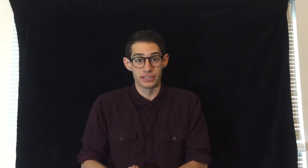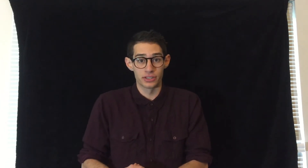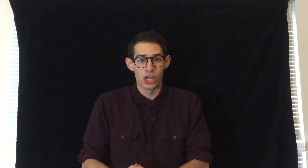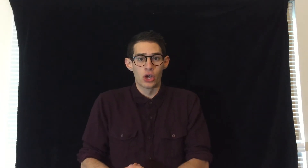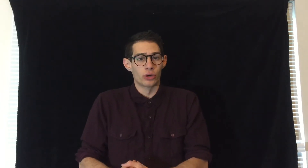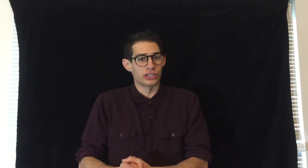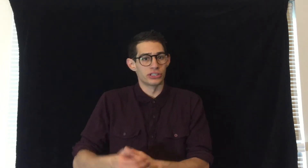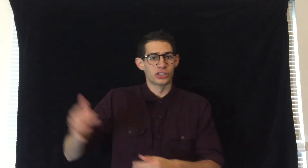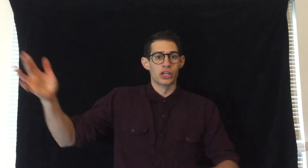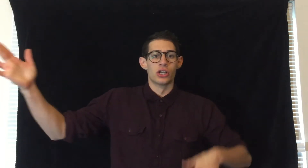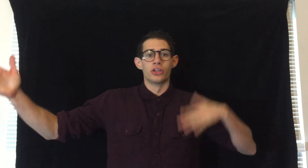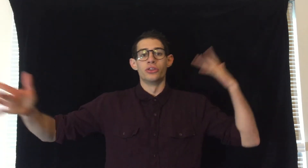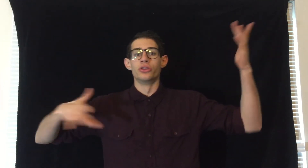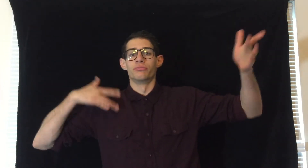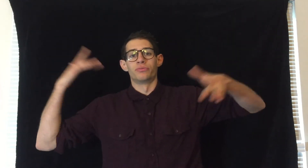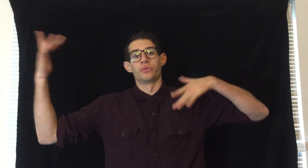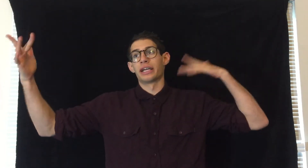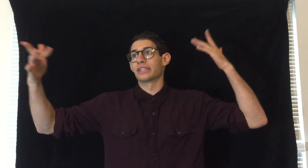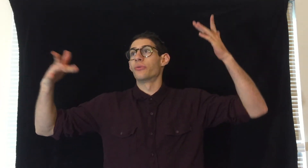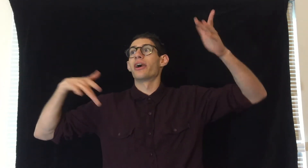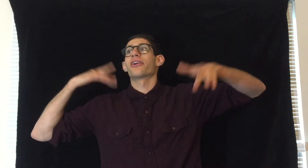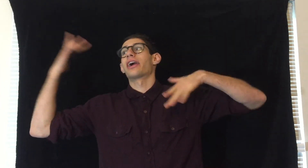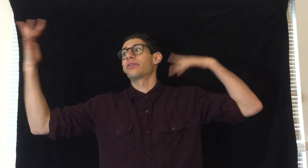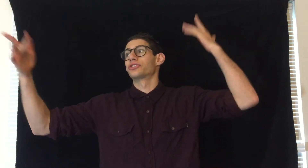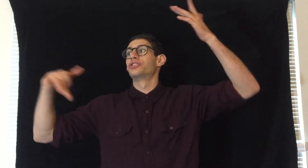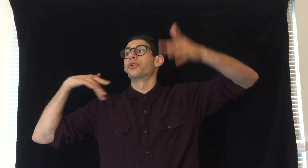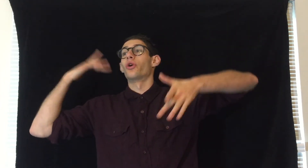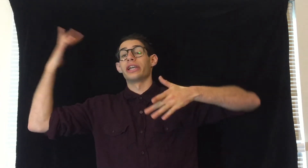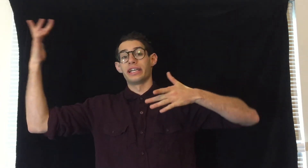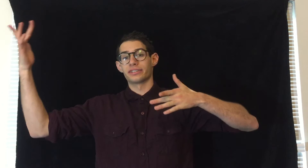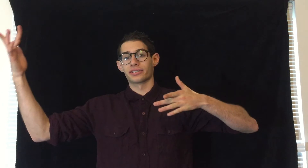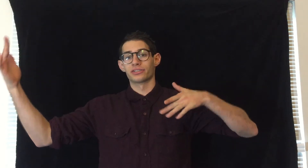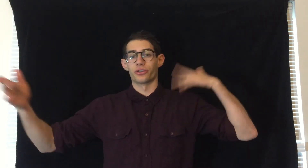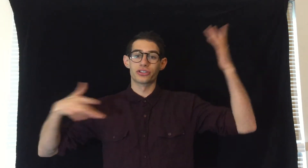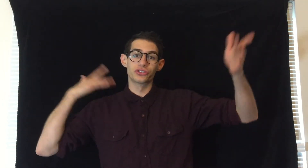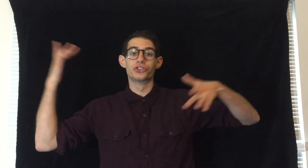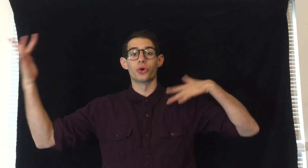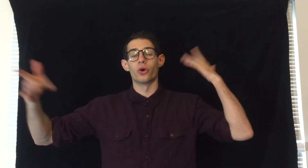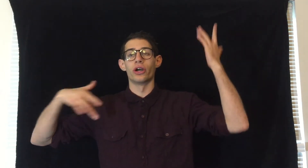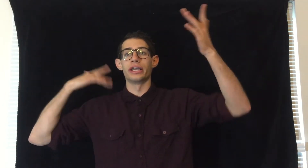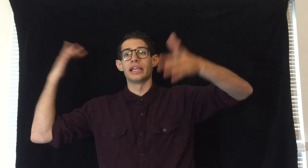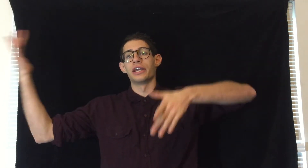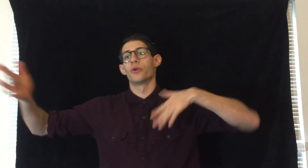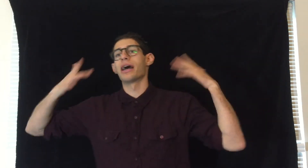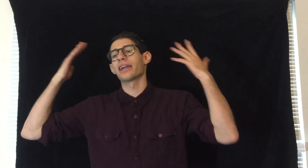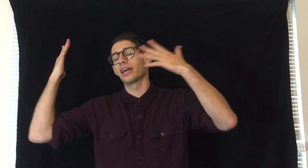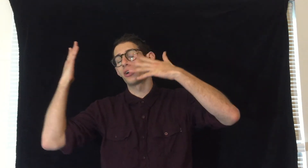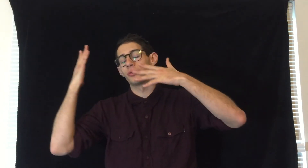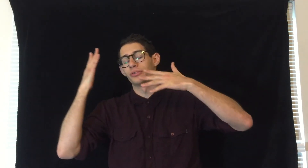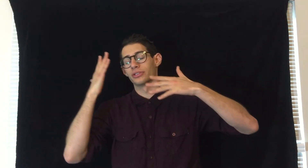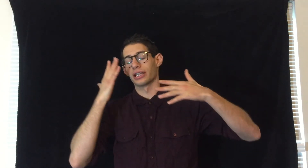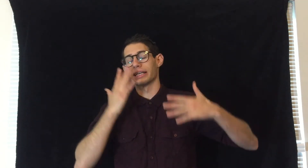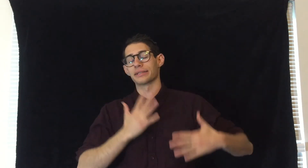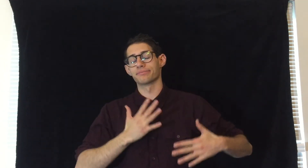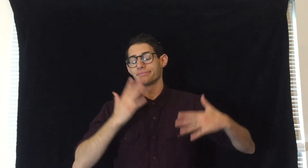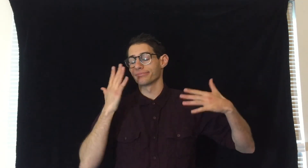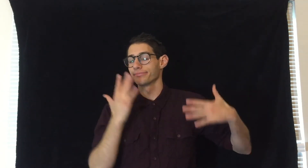means, which is like no matter how joyous, so this is joy, and no matter how like